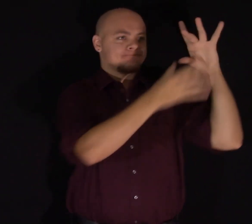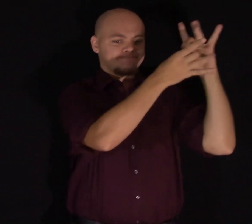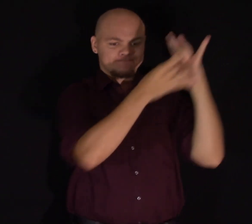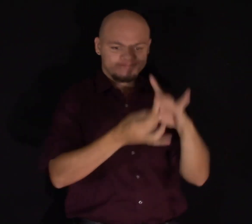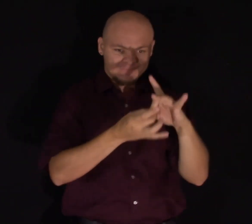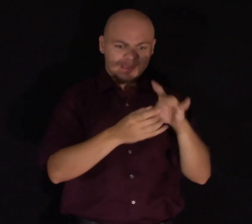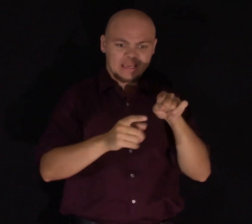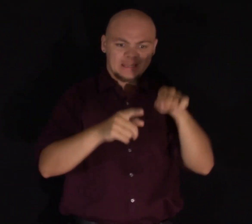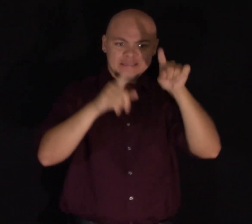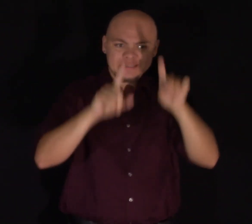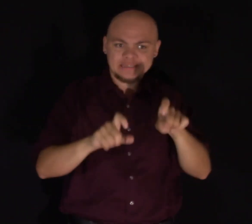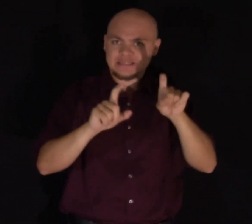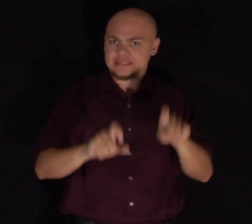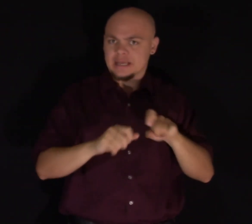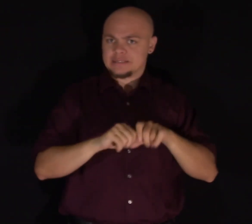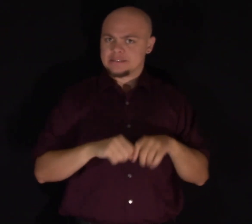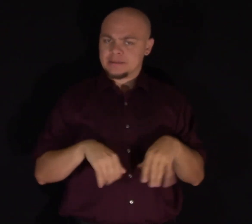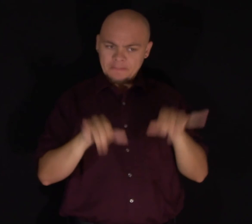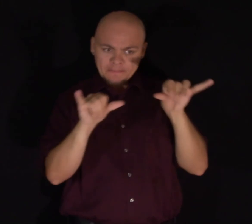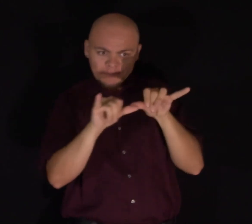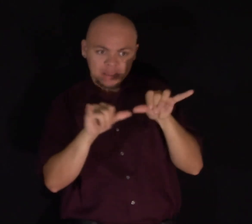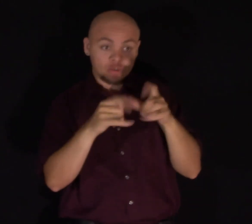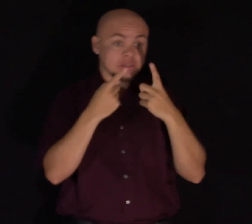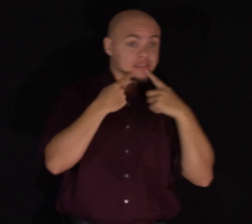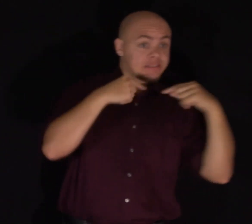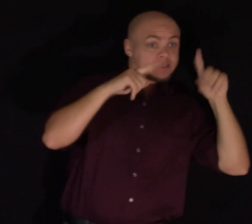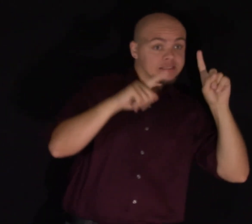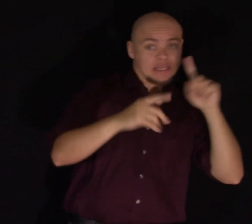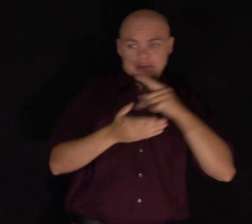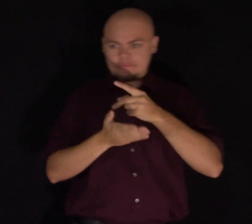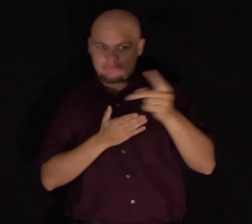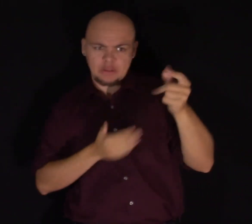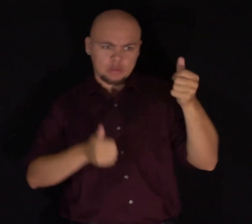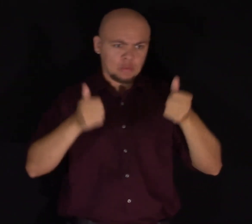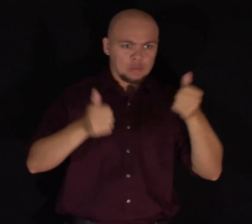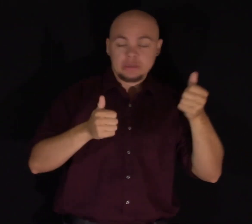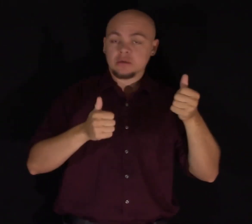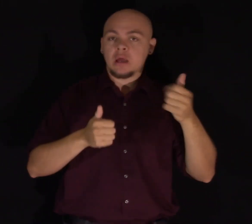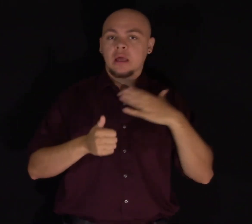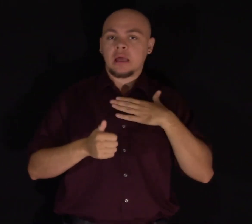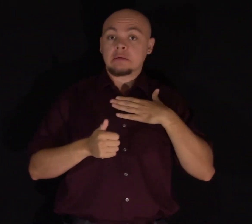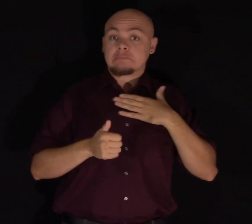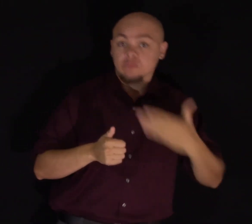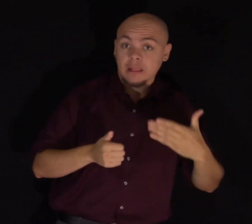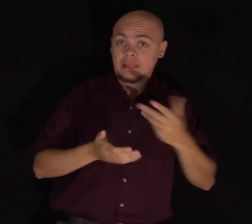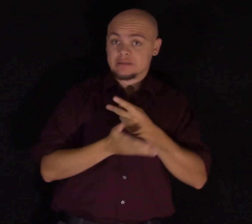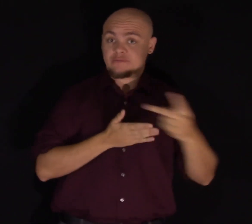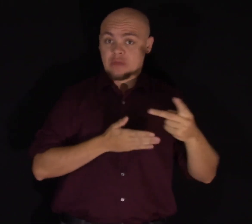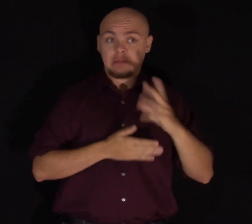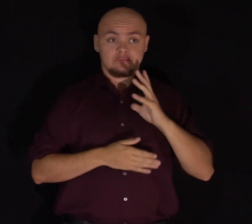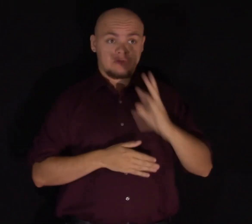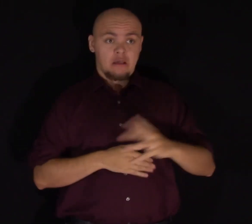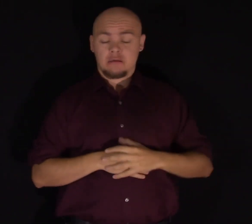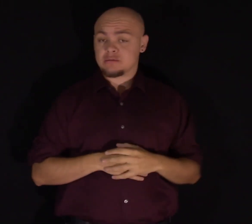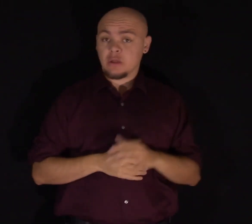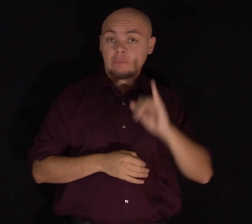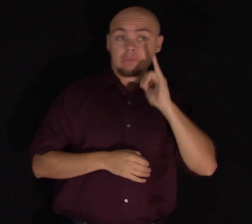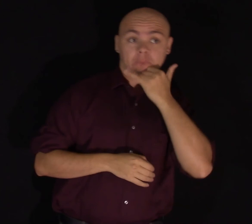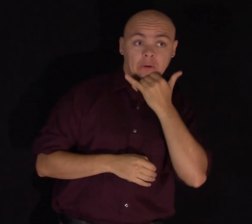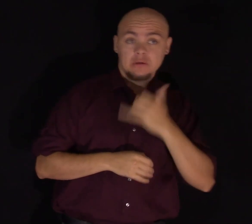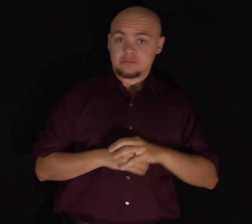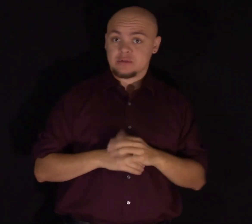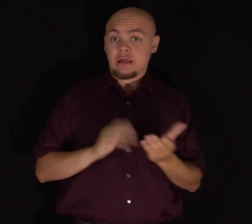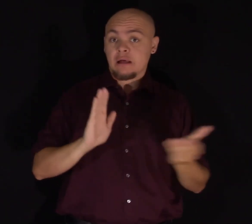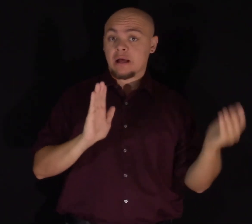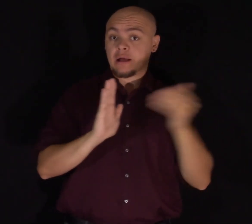them. We need to measure whether we've been successful, and we have to be willing to fail, to be wrong, to start